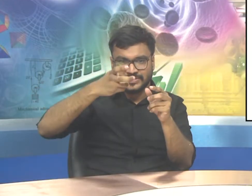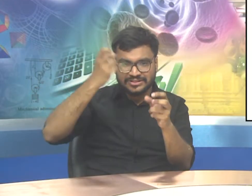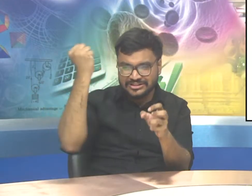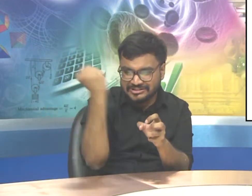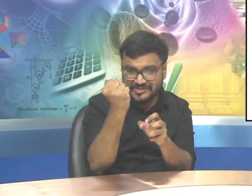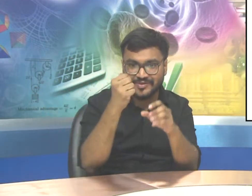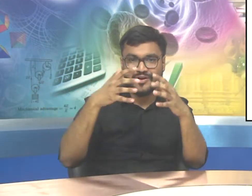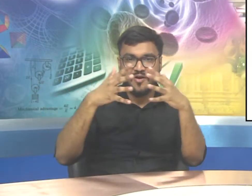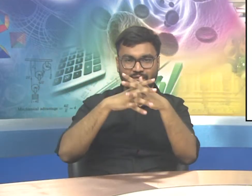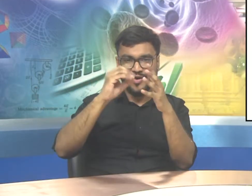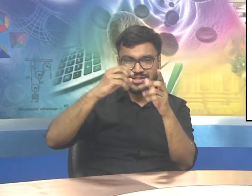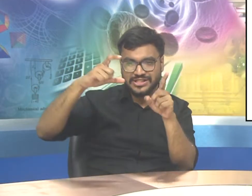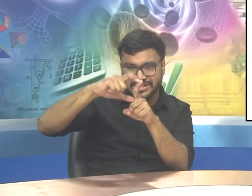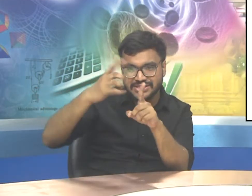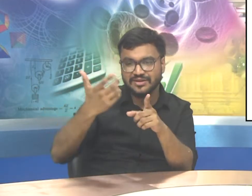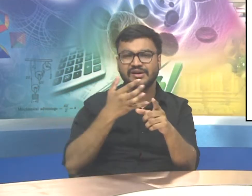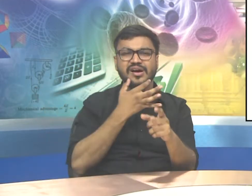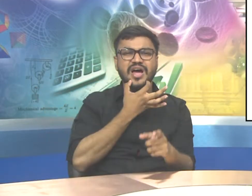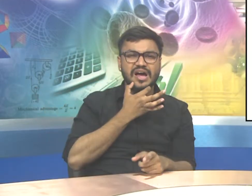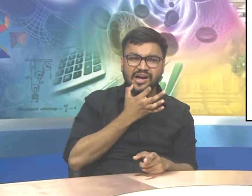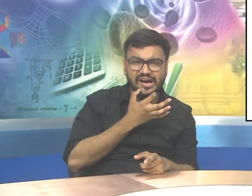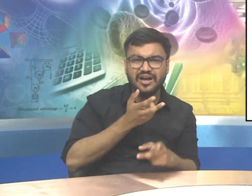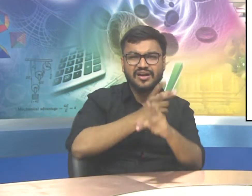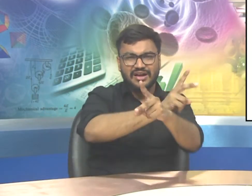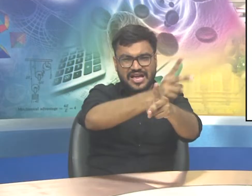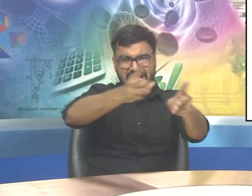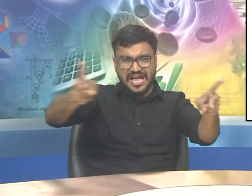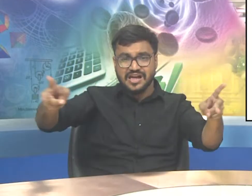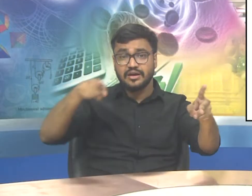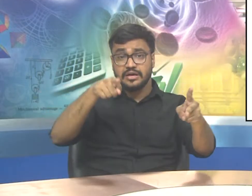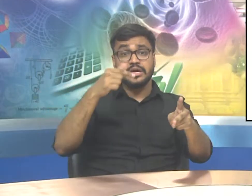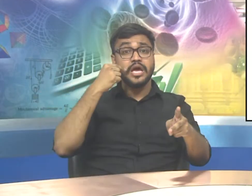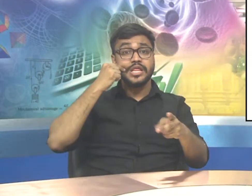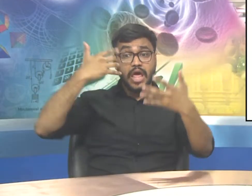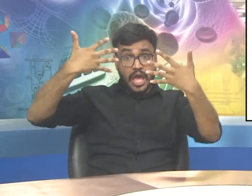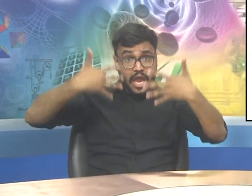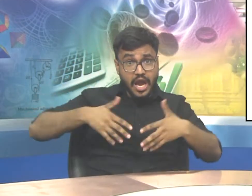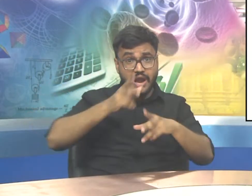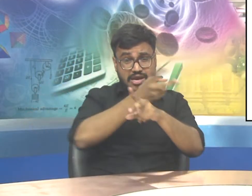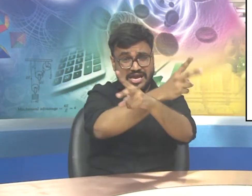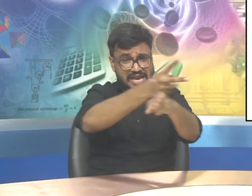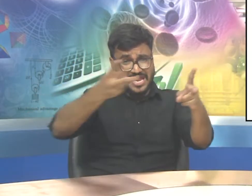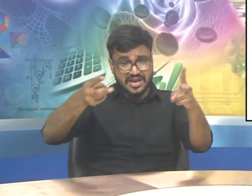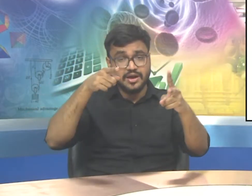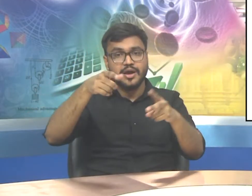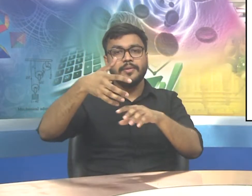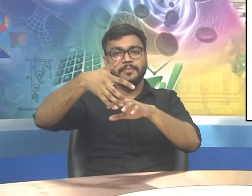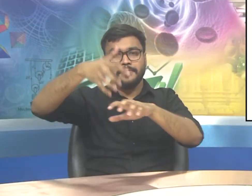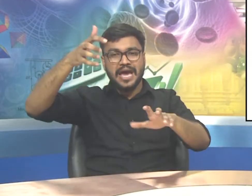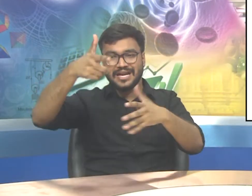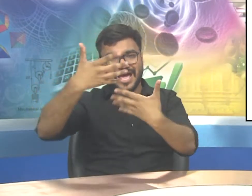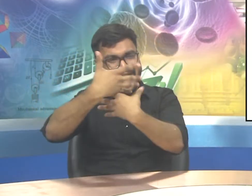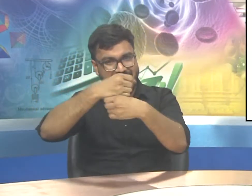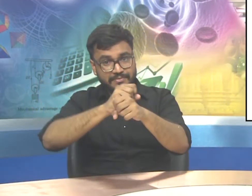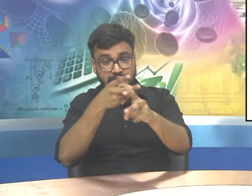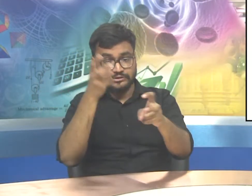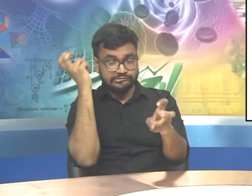They used antlers, bones, wood and hammer stones to shape these